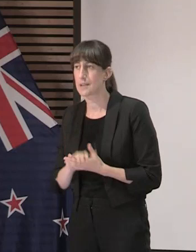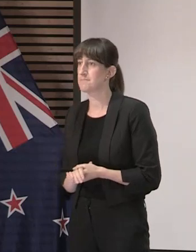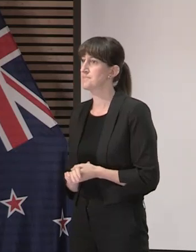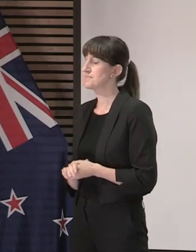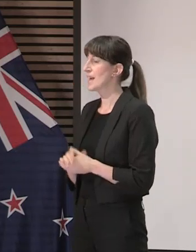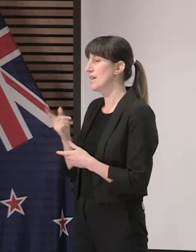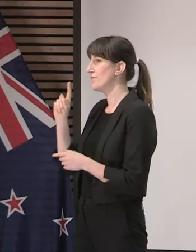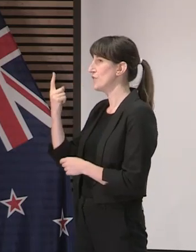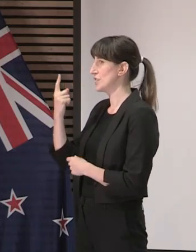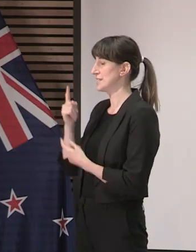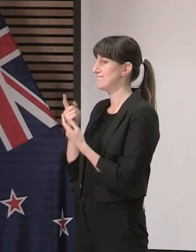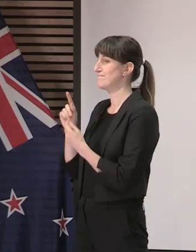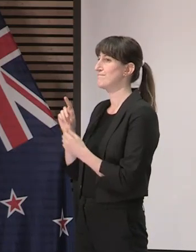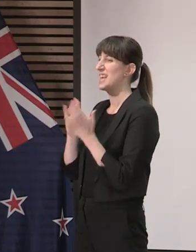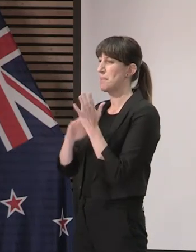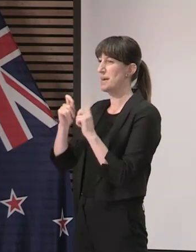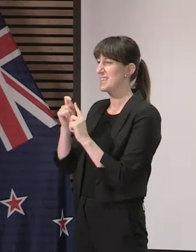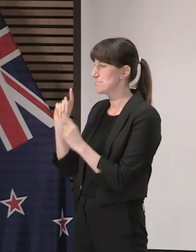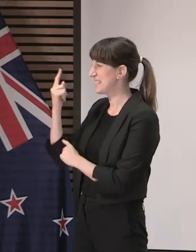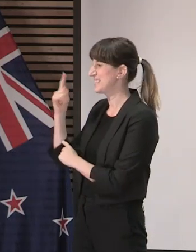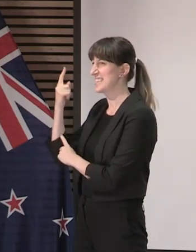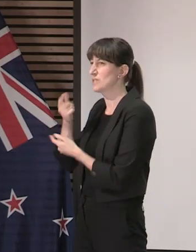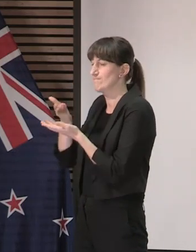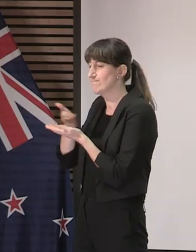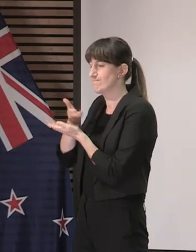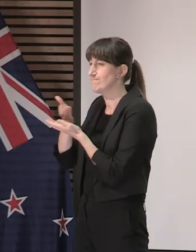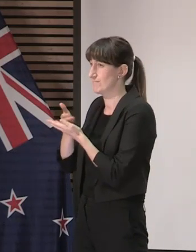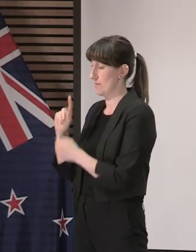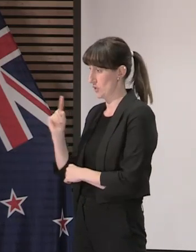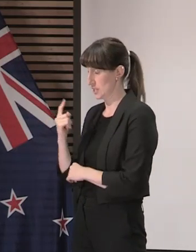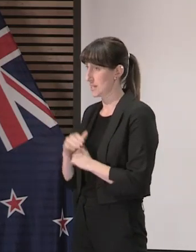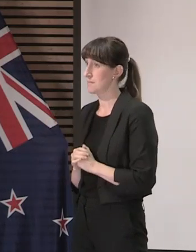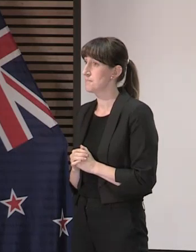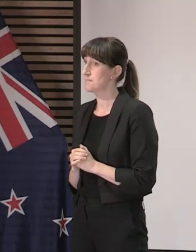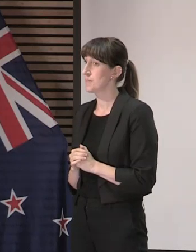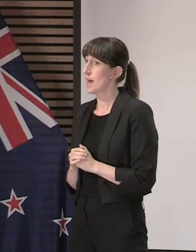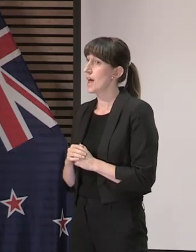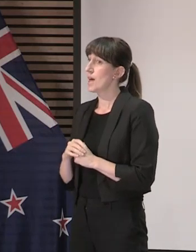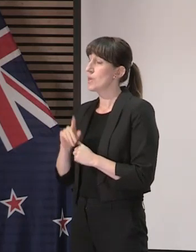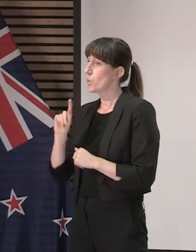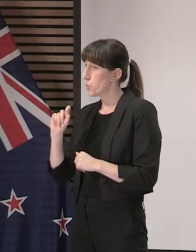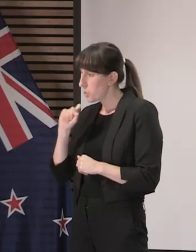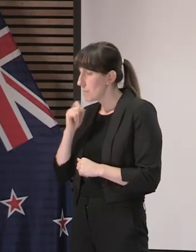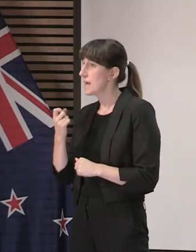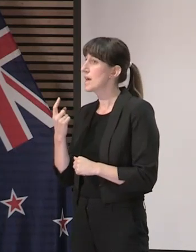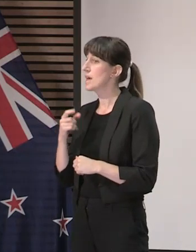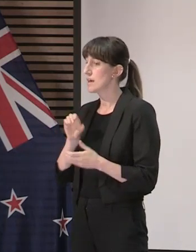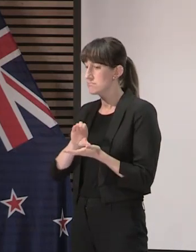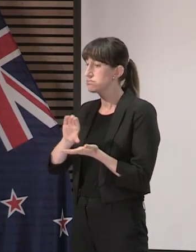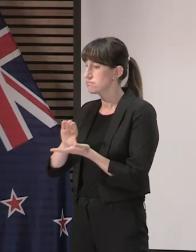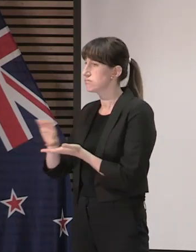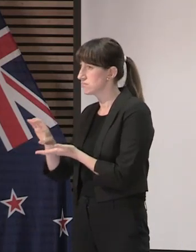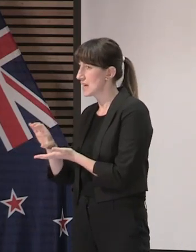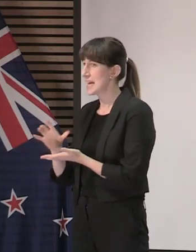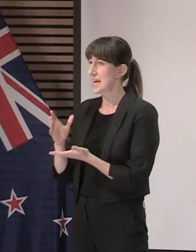want to just really signal early on is that there will be more than one tranche. There are things that we want to do with